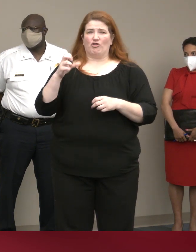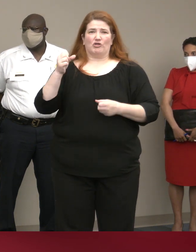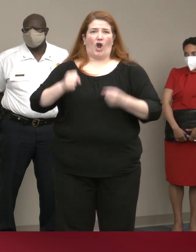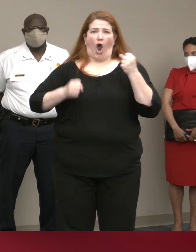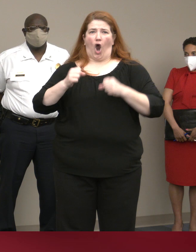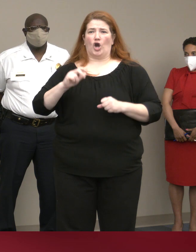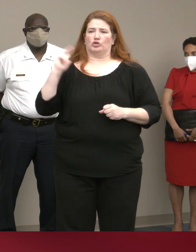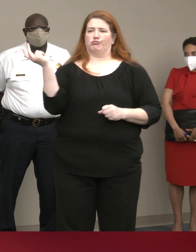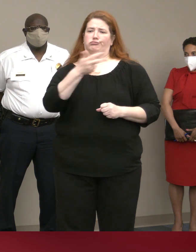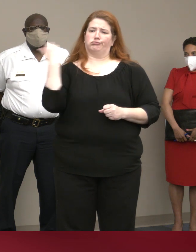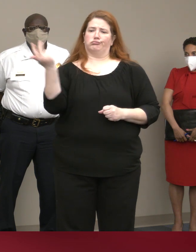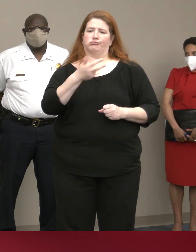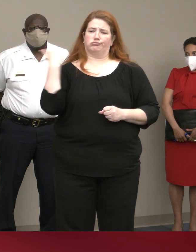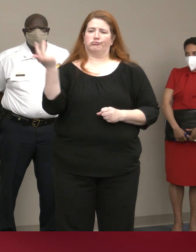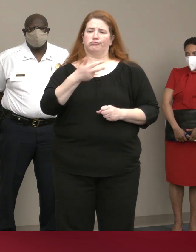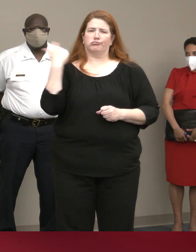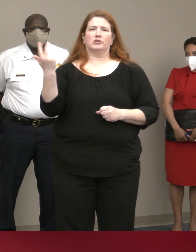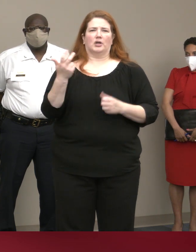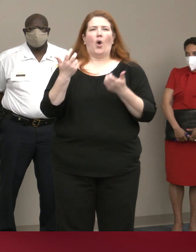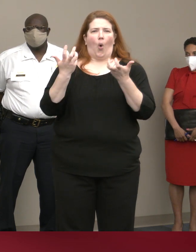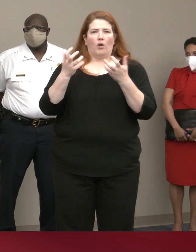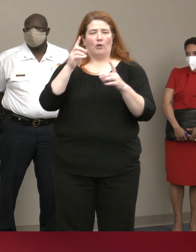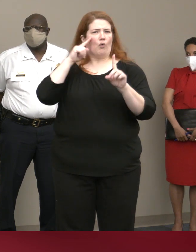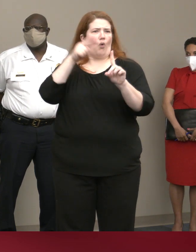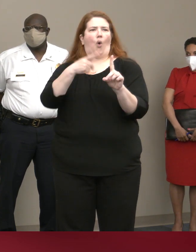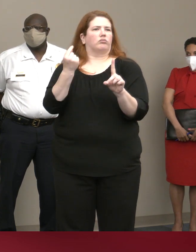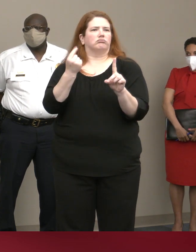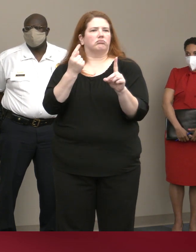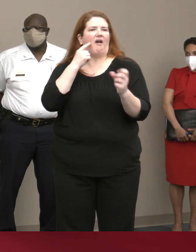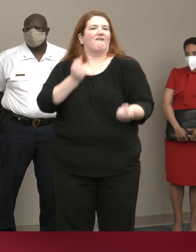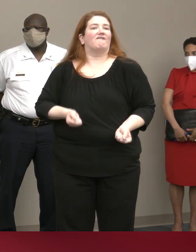location to location to do harm, to set